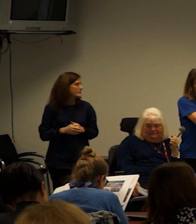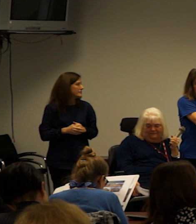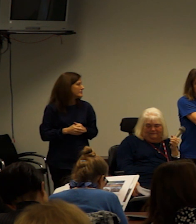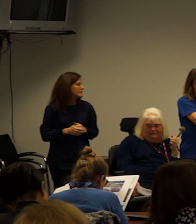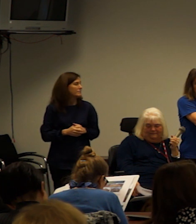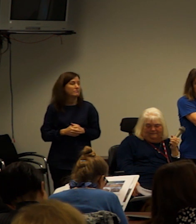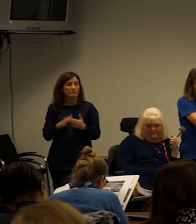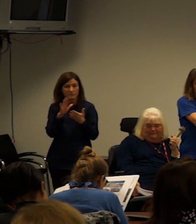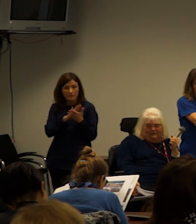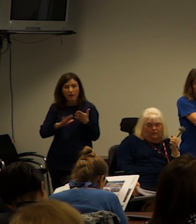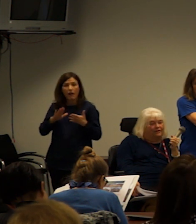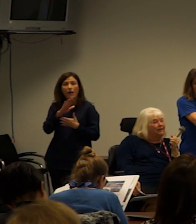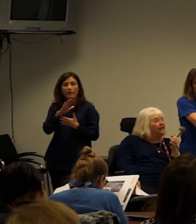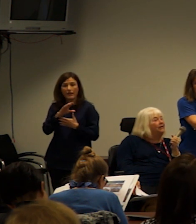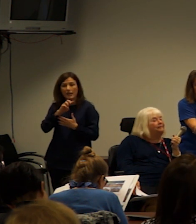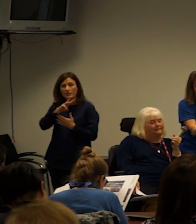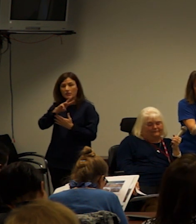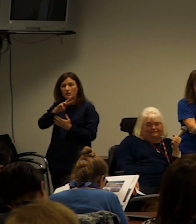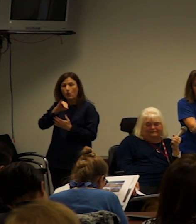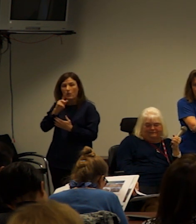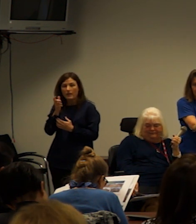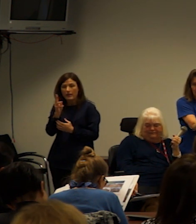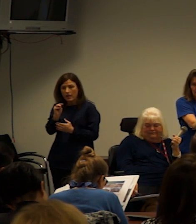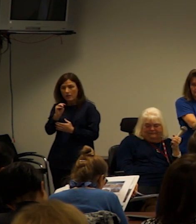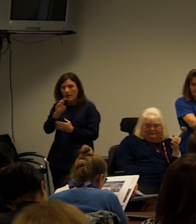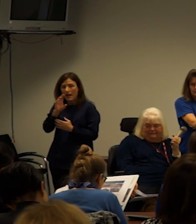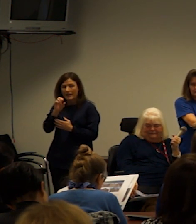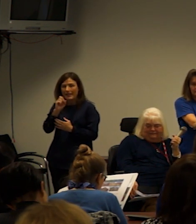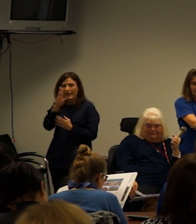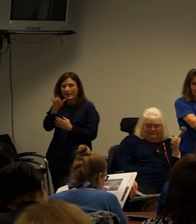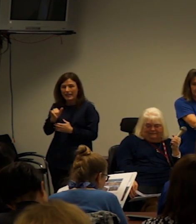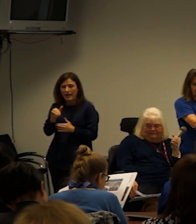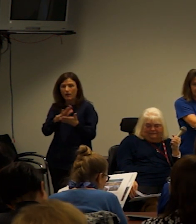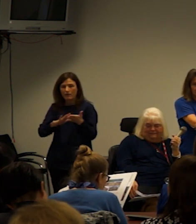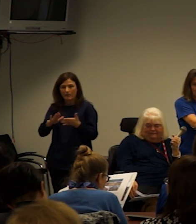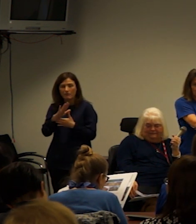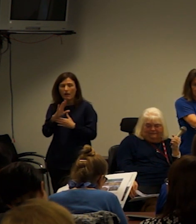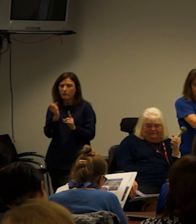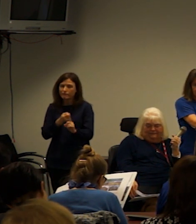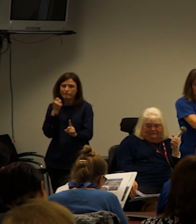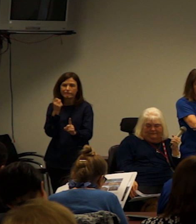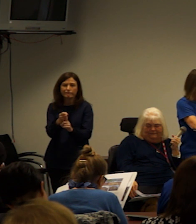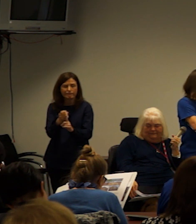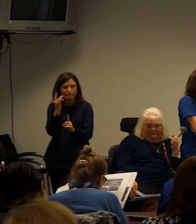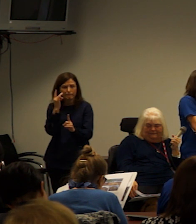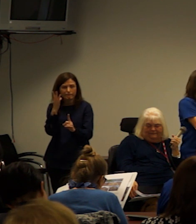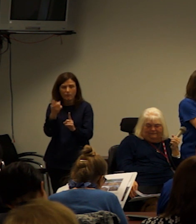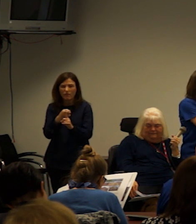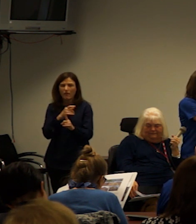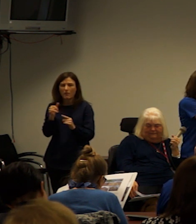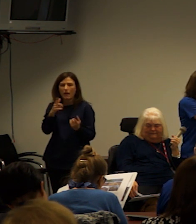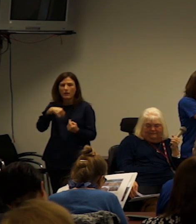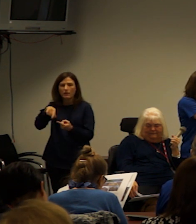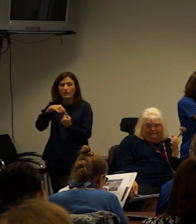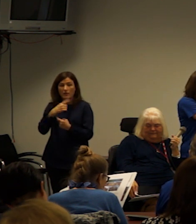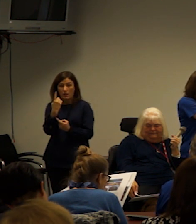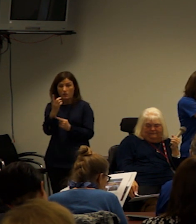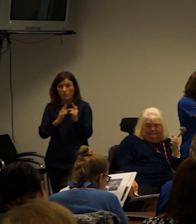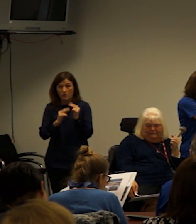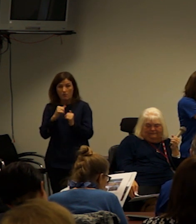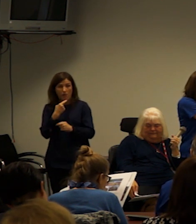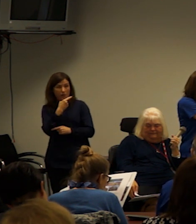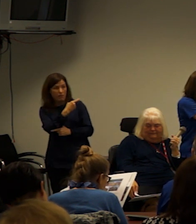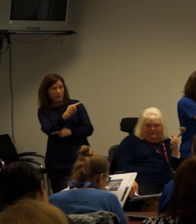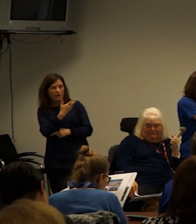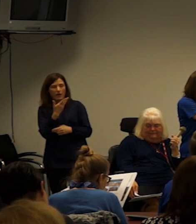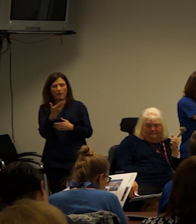the college. Thank you. William Carey College. That was hit so hard by the storm. That's one of the buildings there that